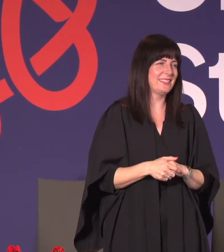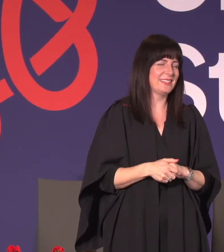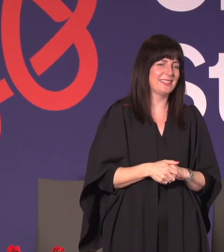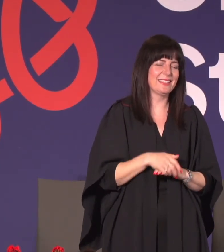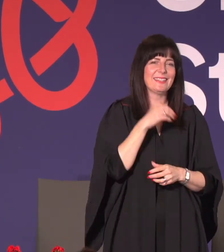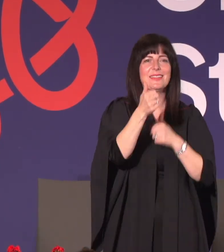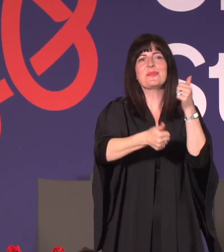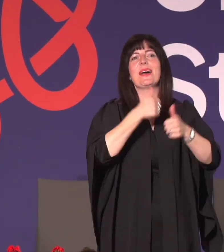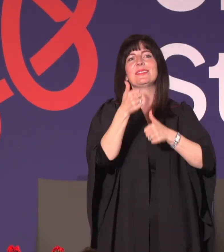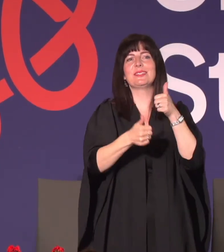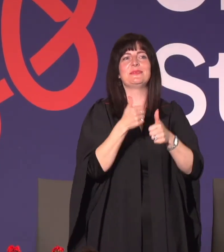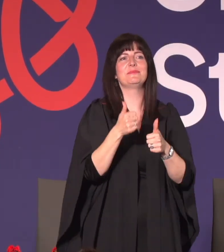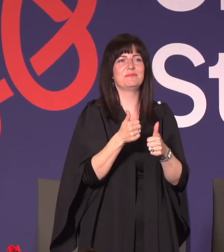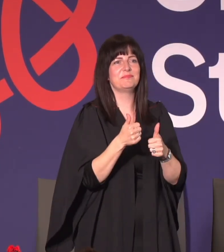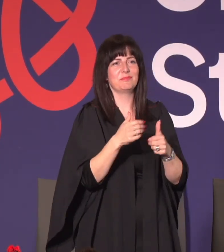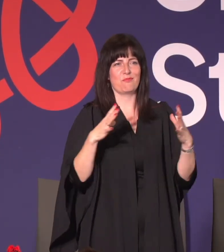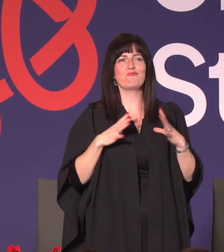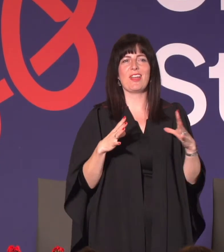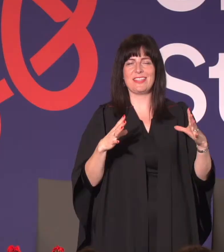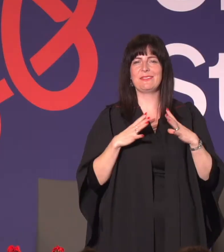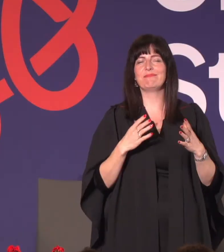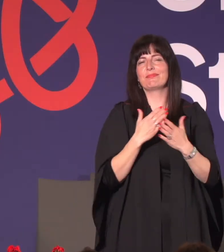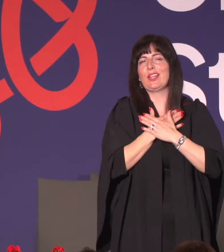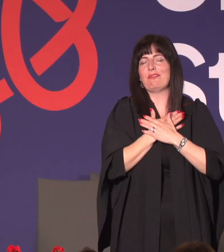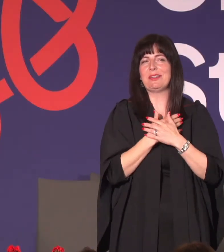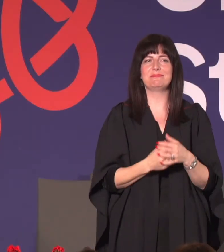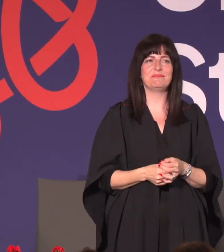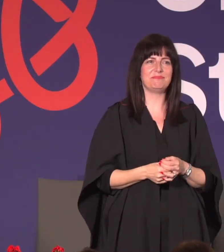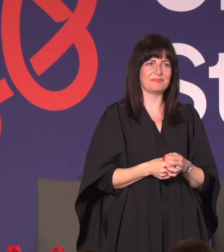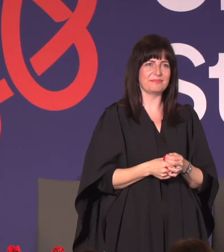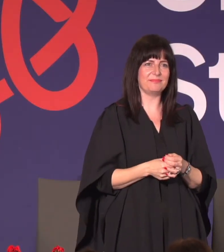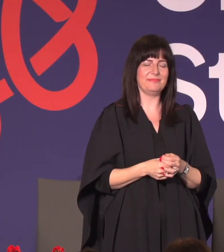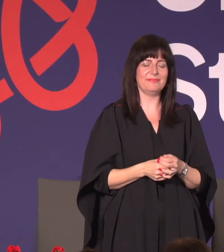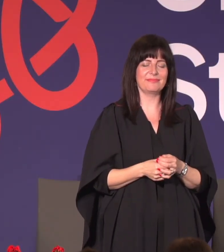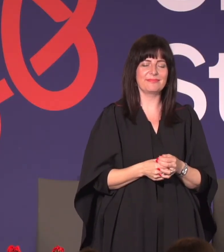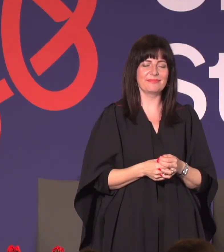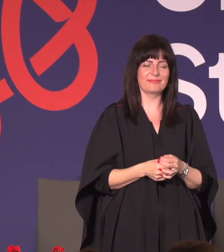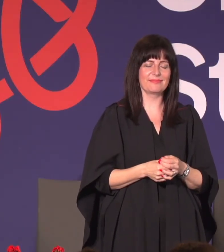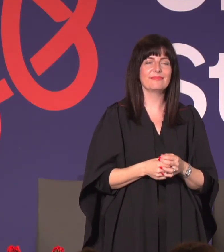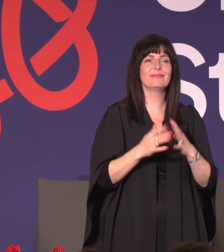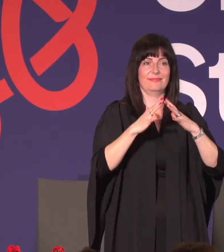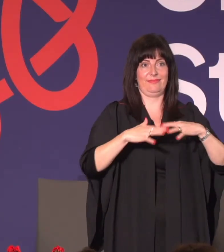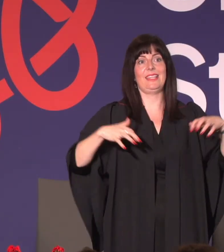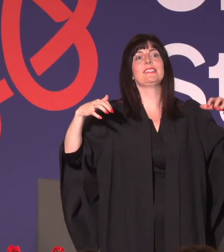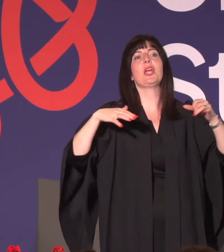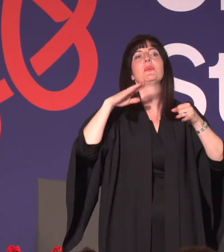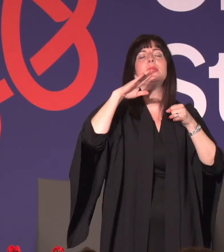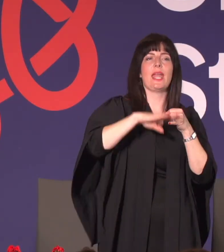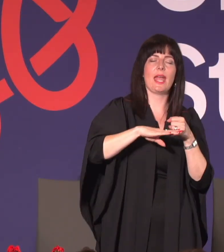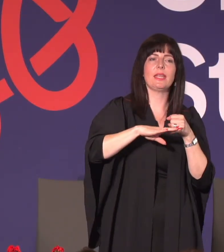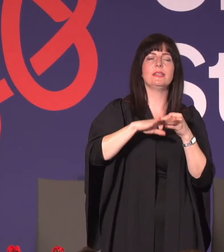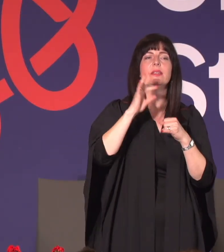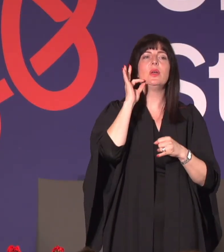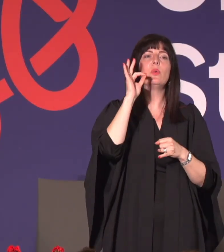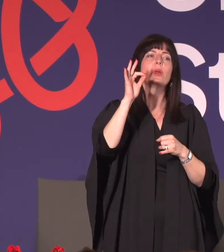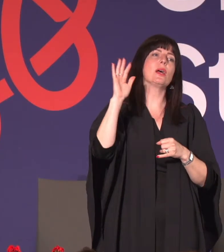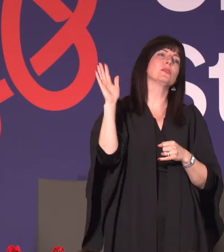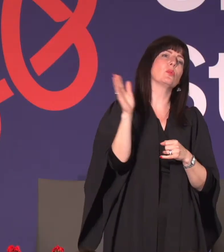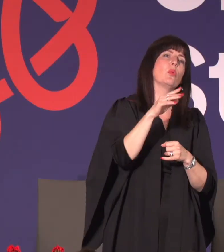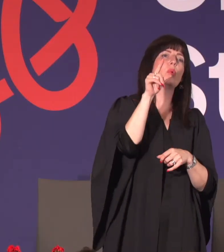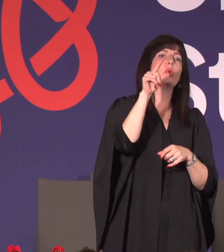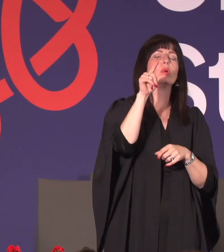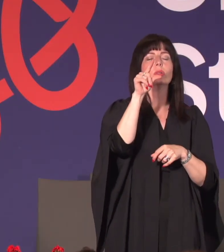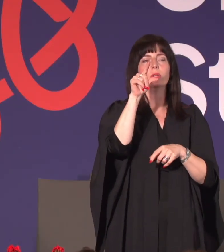Well done. Very warmed up, loving it. So at the end of the ceremony, we would ask that all graduates and